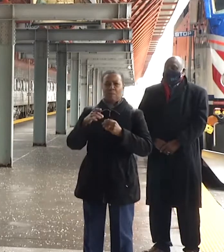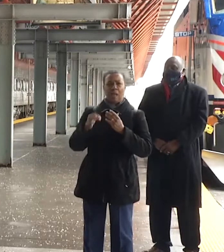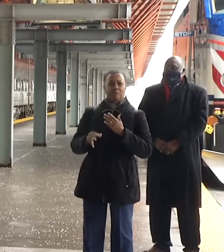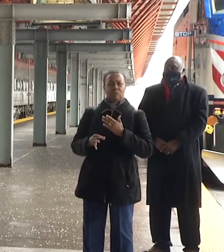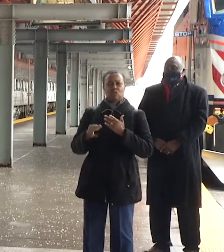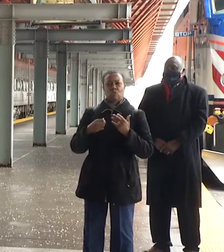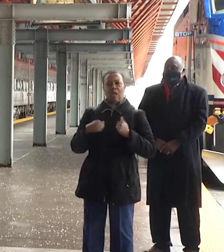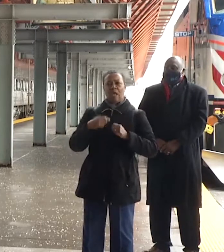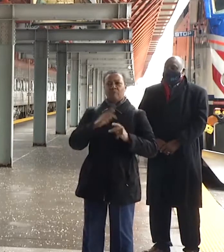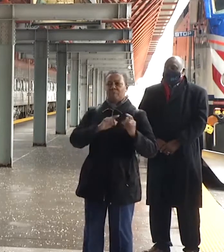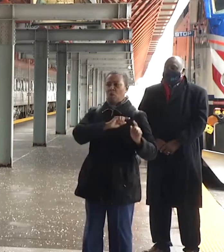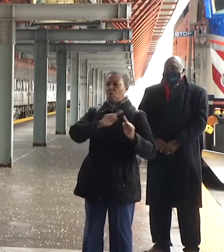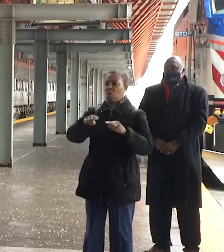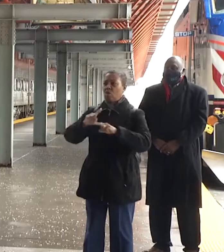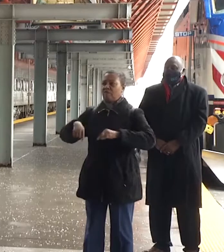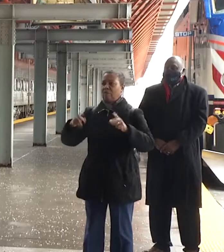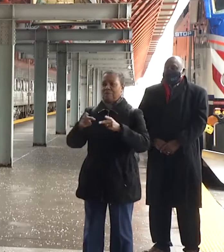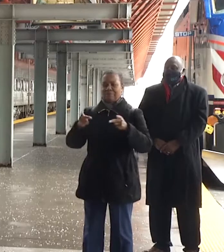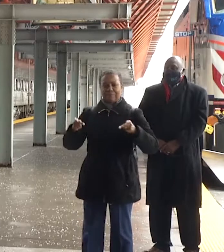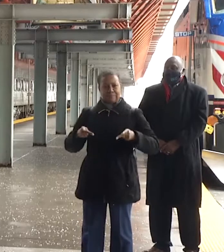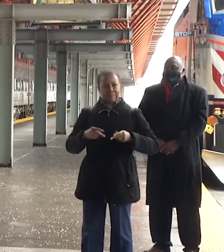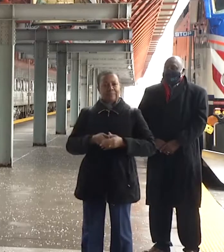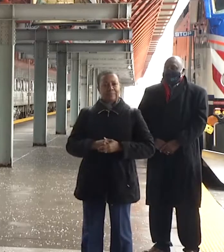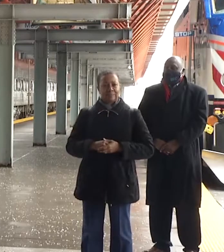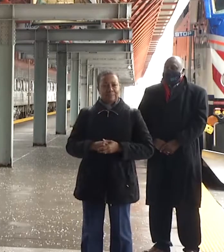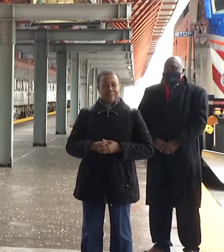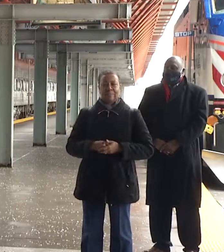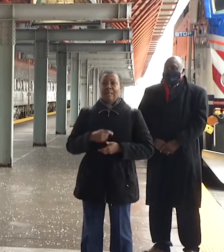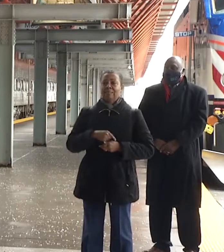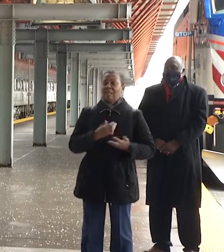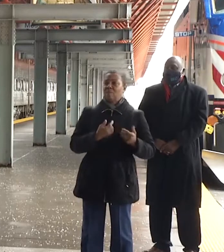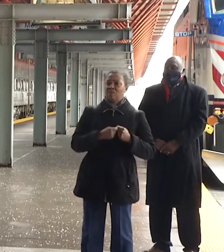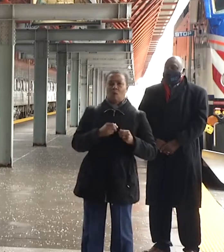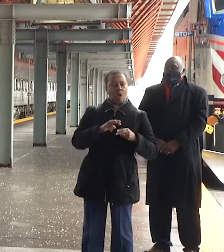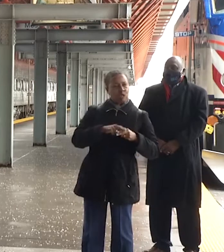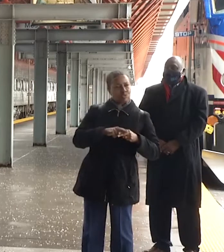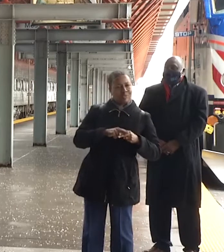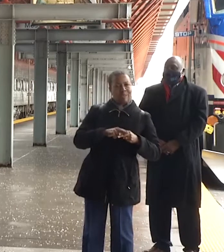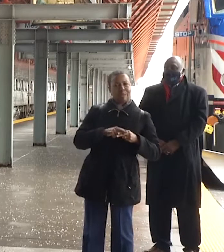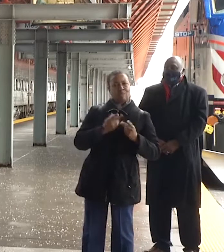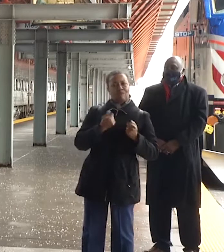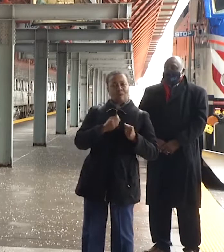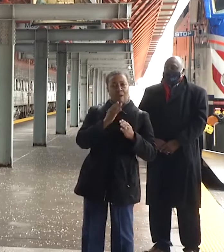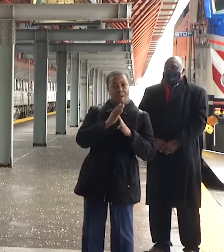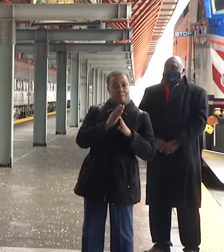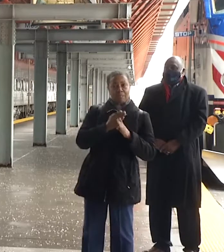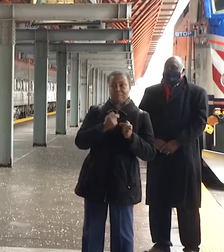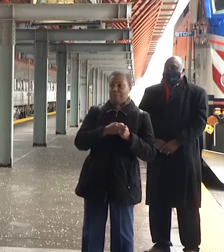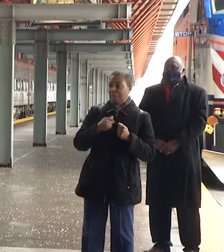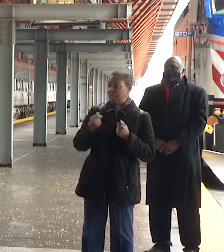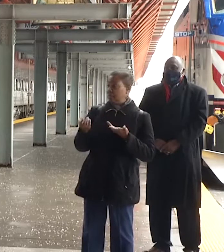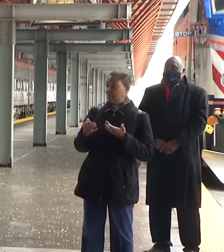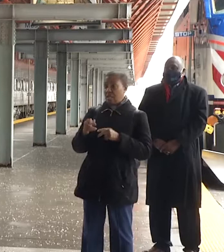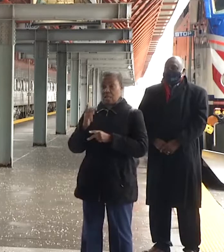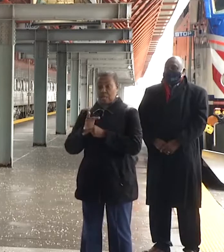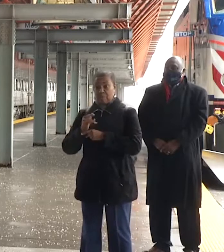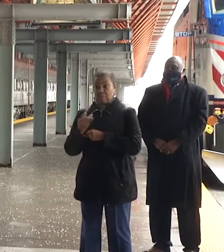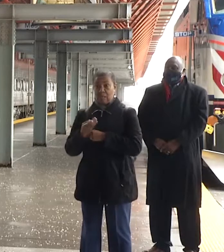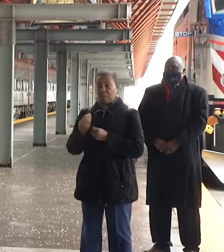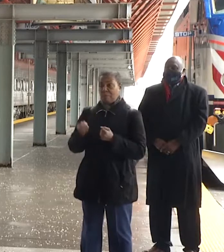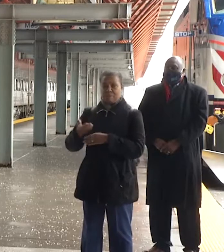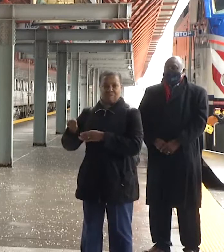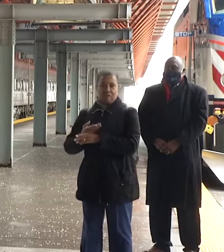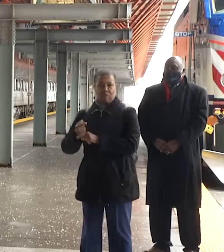get residents to their destinations. Time spent waiting on a train or bus could mean the difference between keeping or losing a